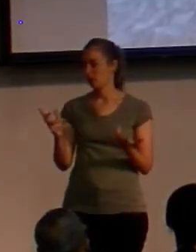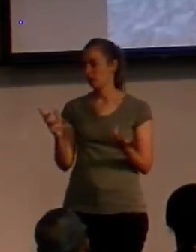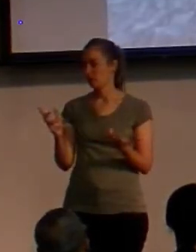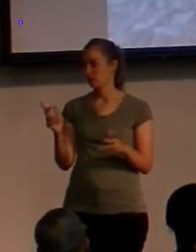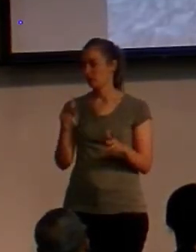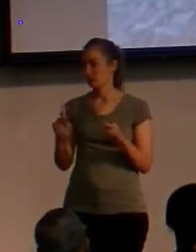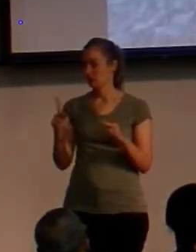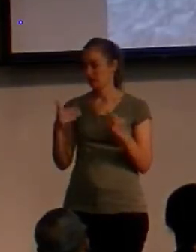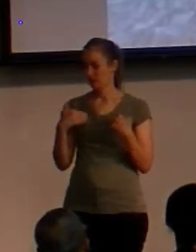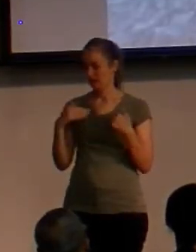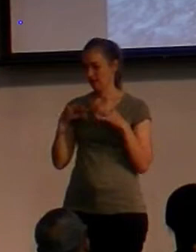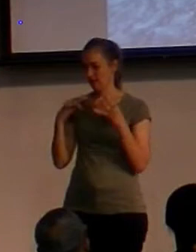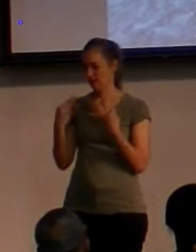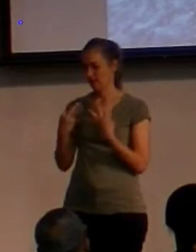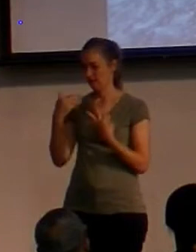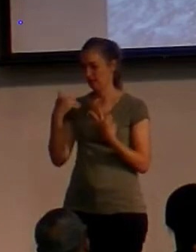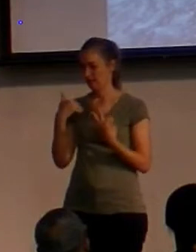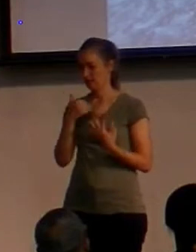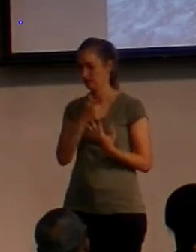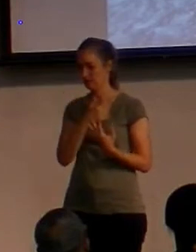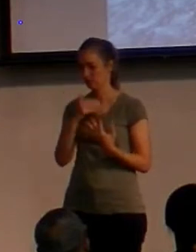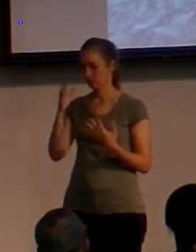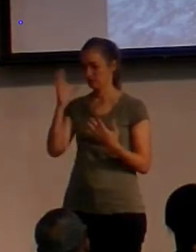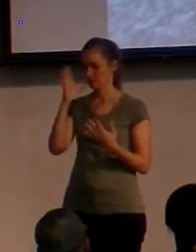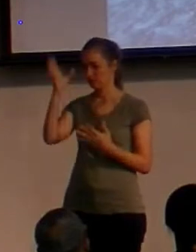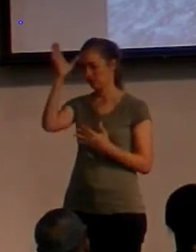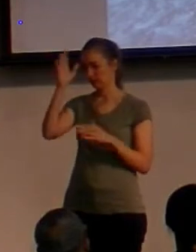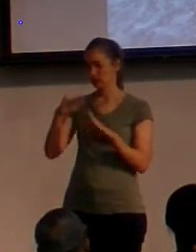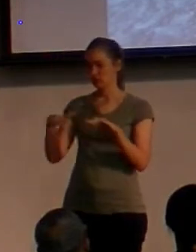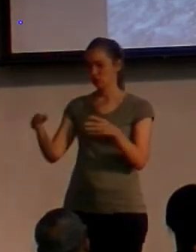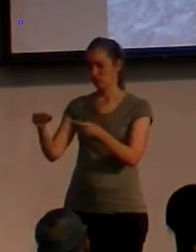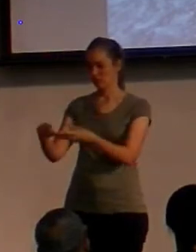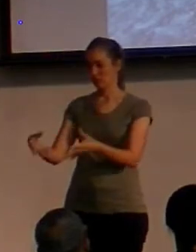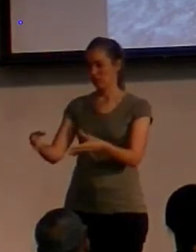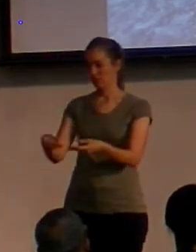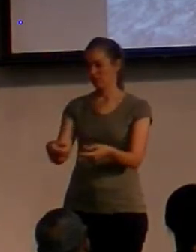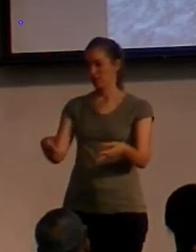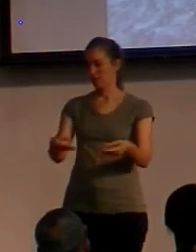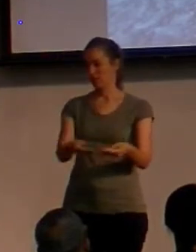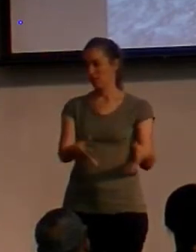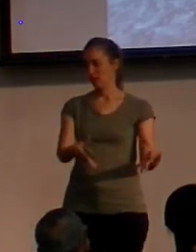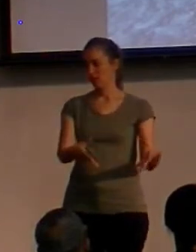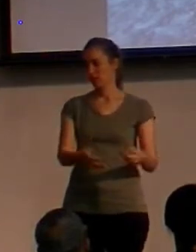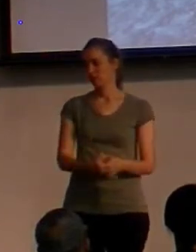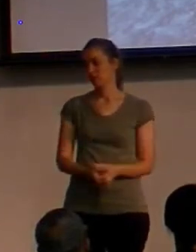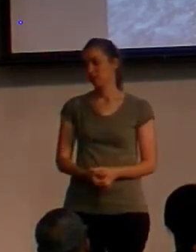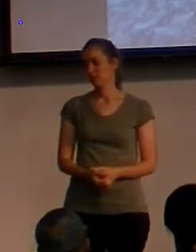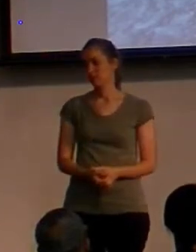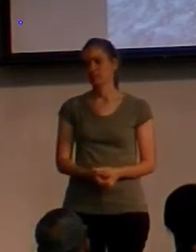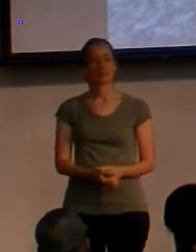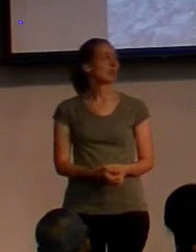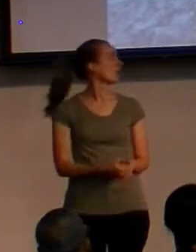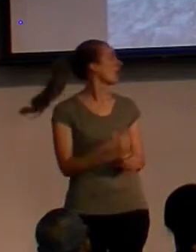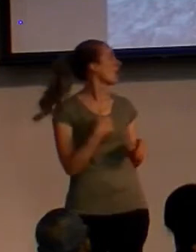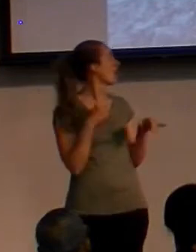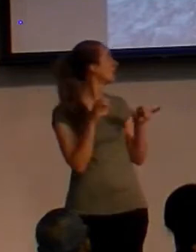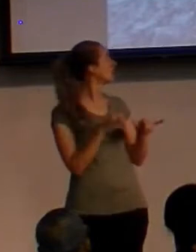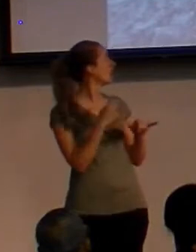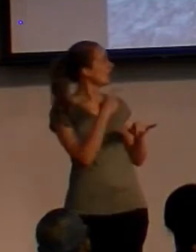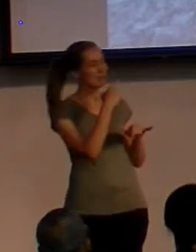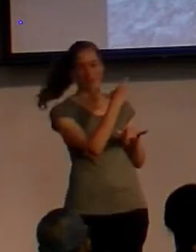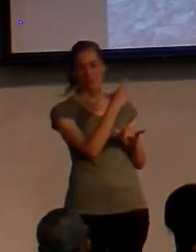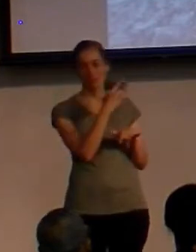have lost family members, parents, children. This is the hut where I stayed for about 8 or 9